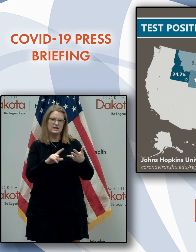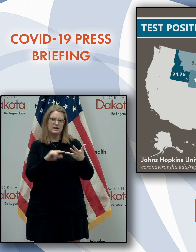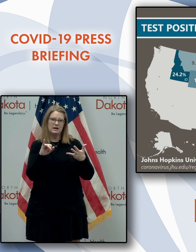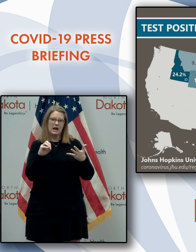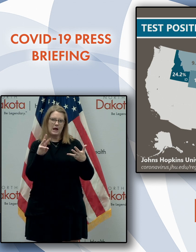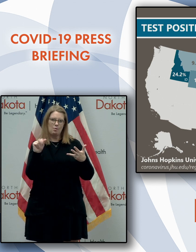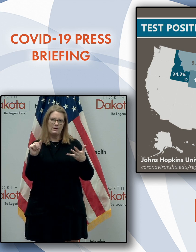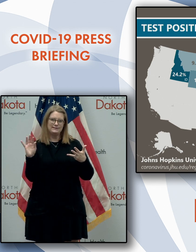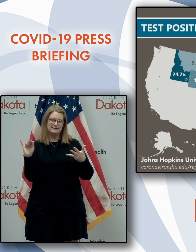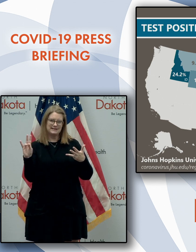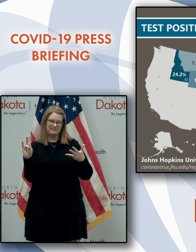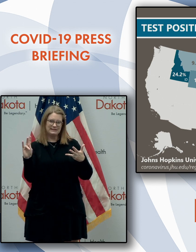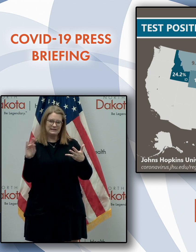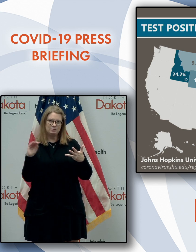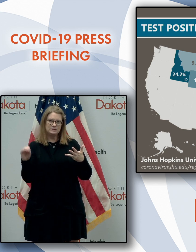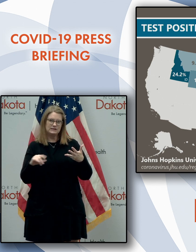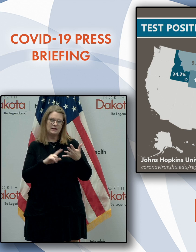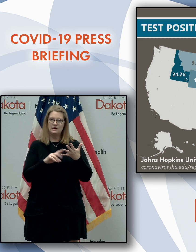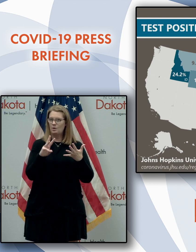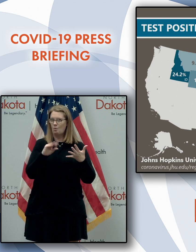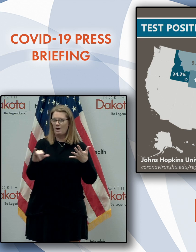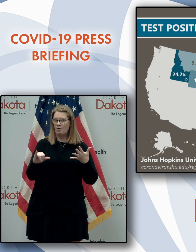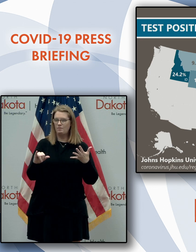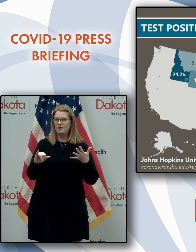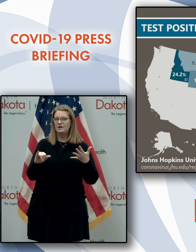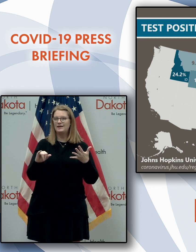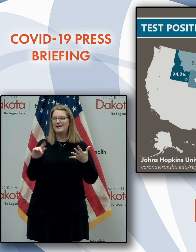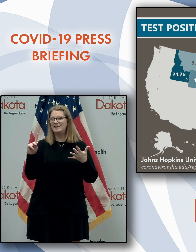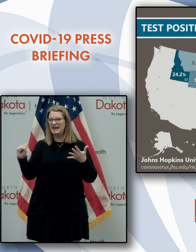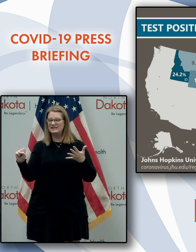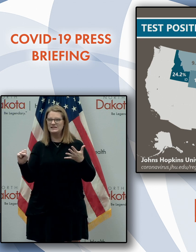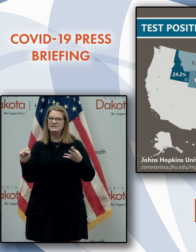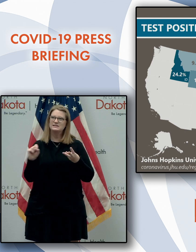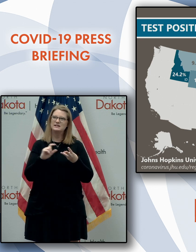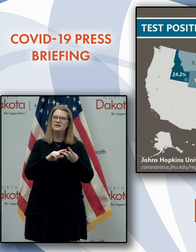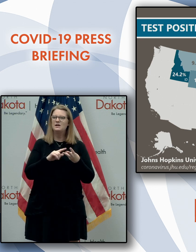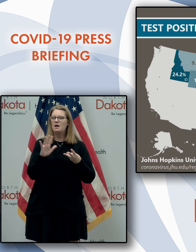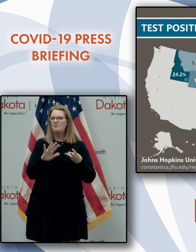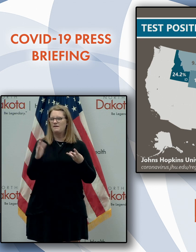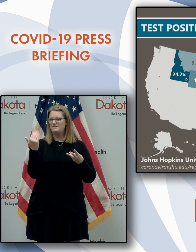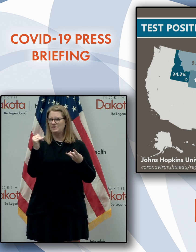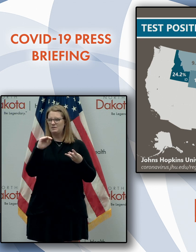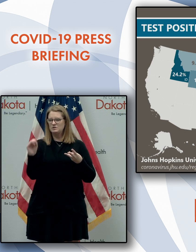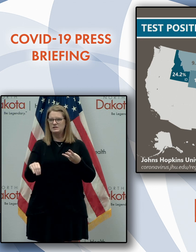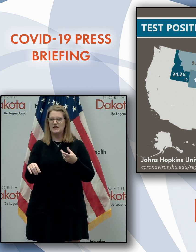Iowa at 17%, Wyoming and Kansas around 15%,